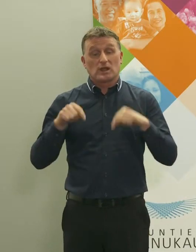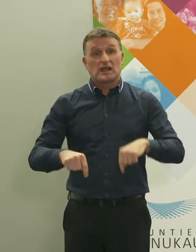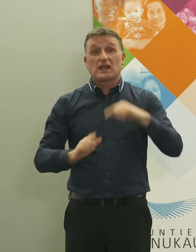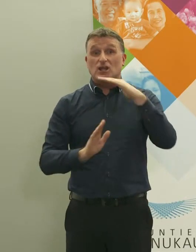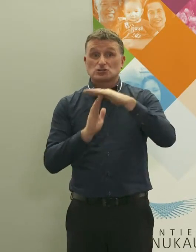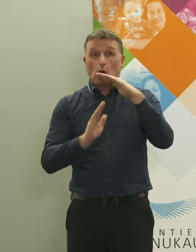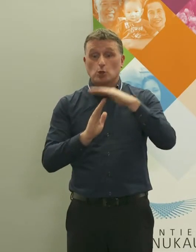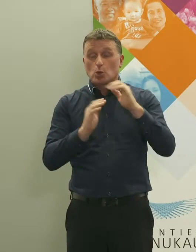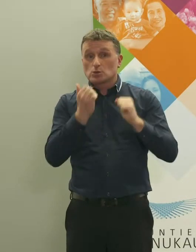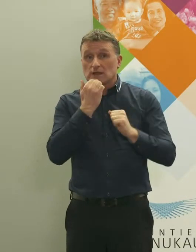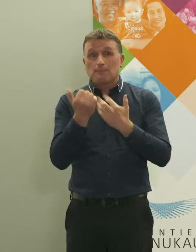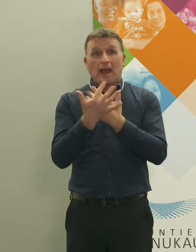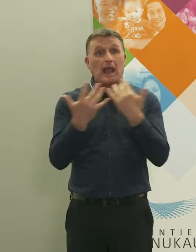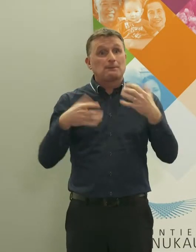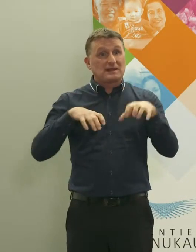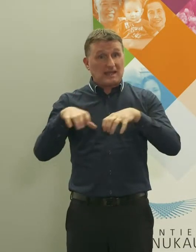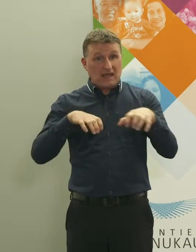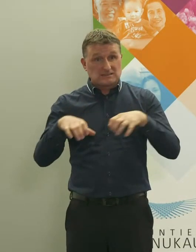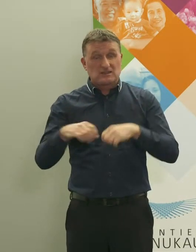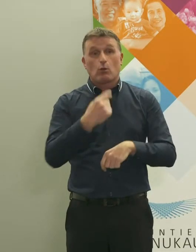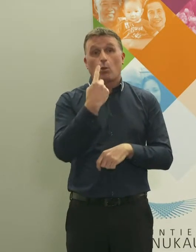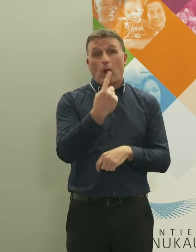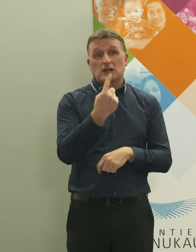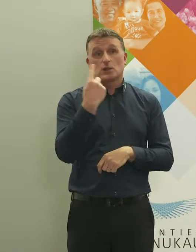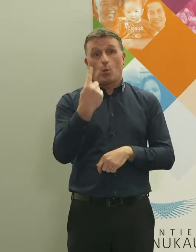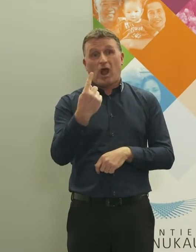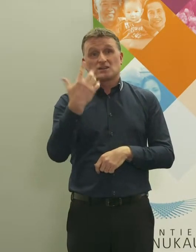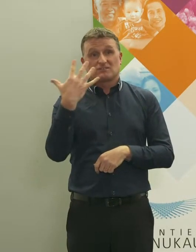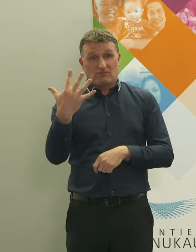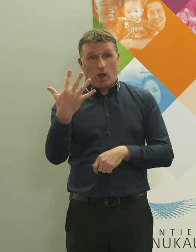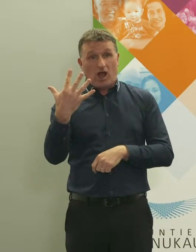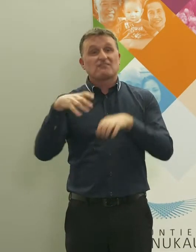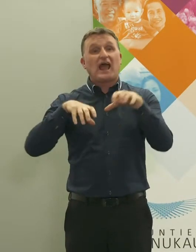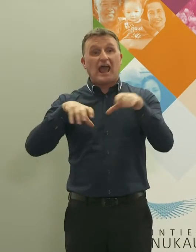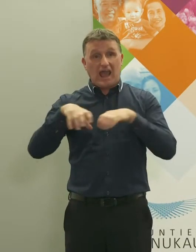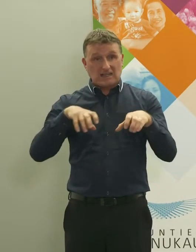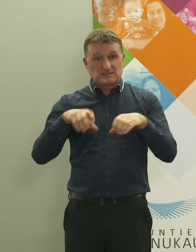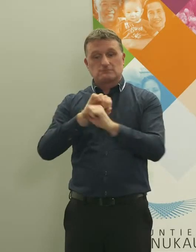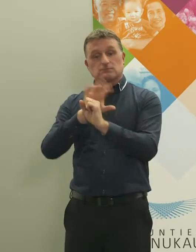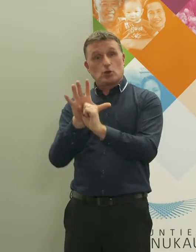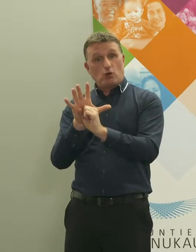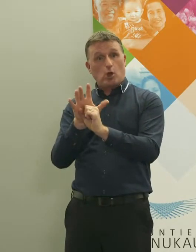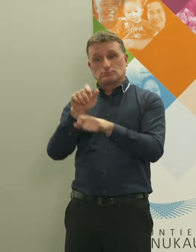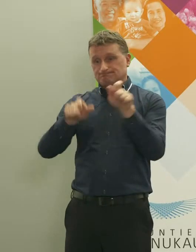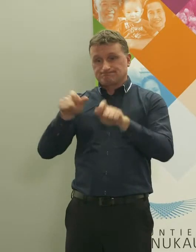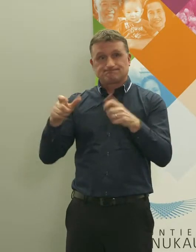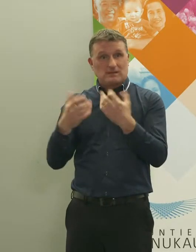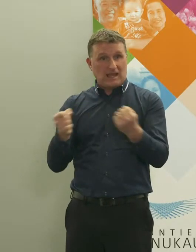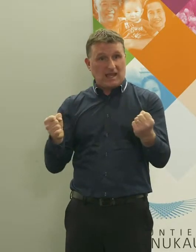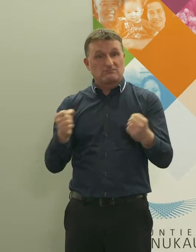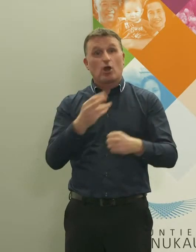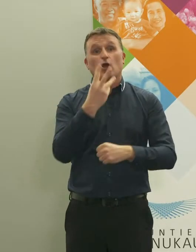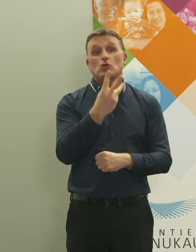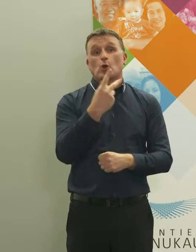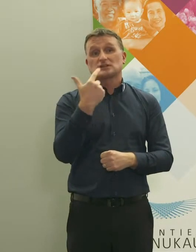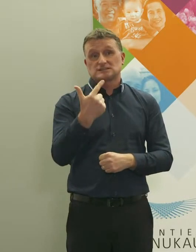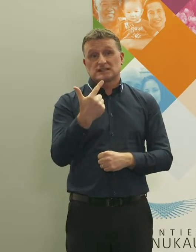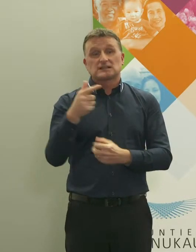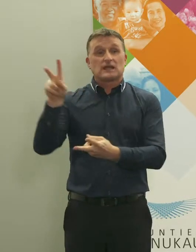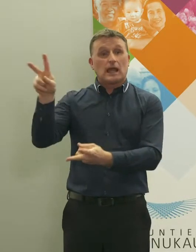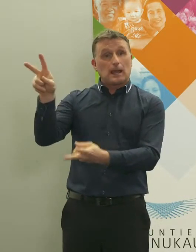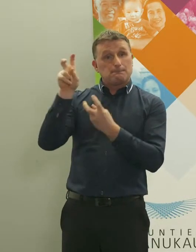cases is 115. Of those, 36 are imported cases in